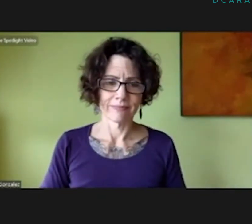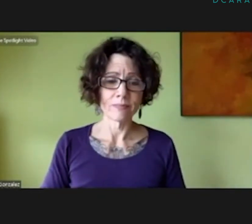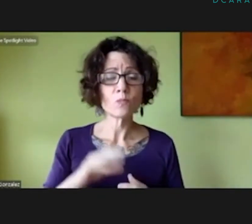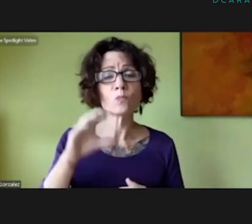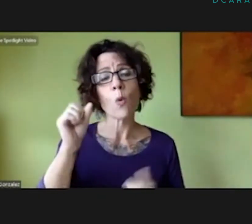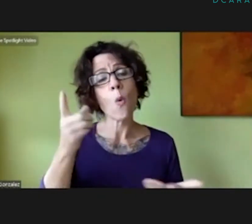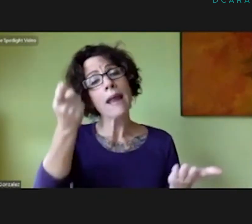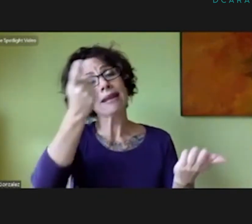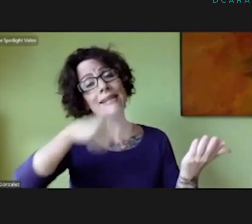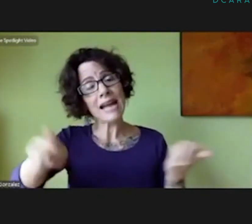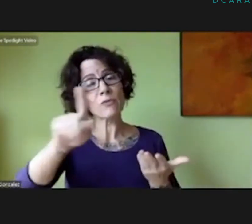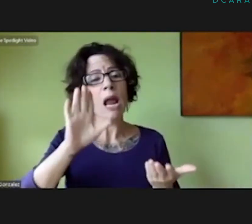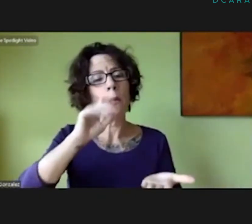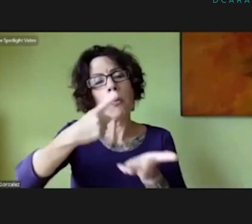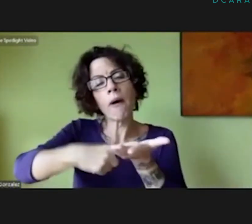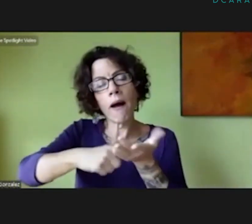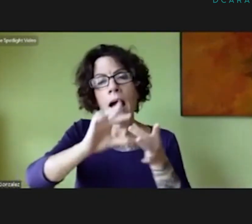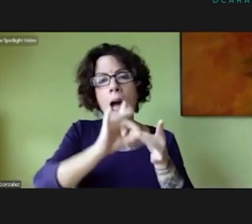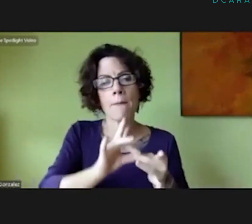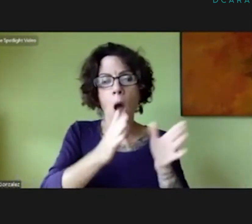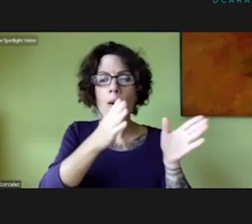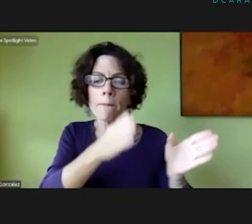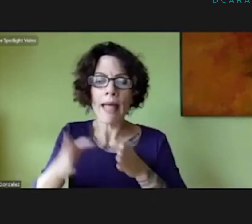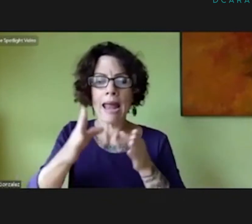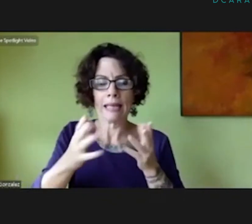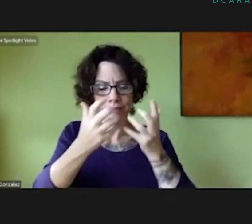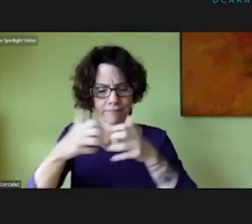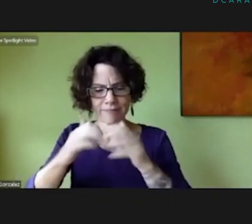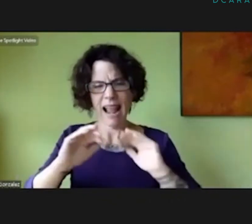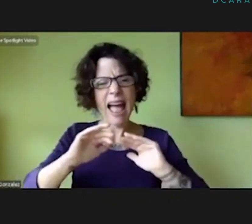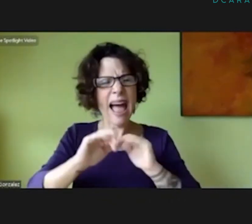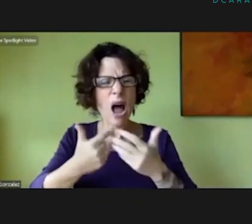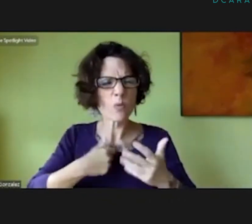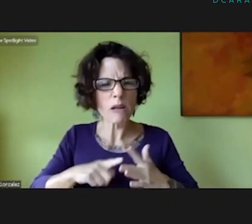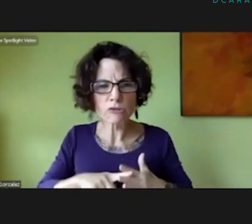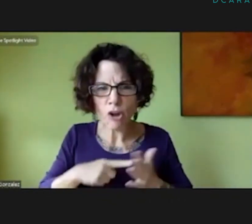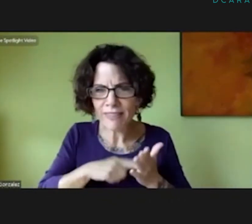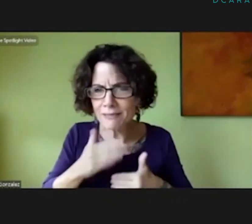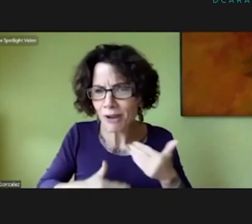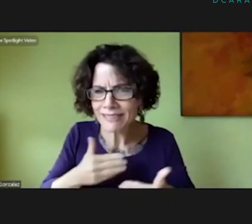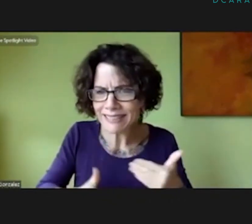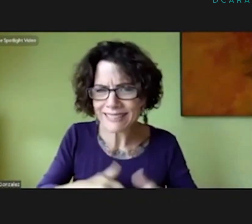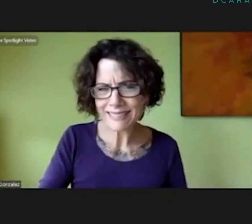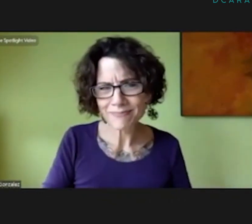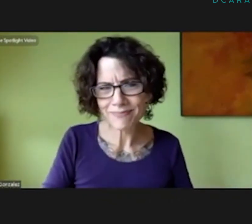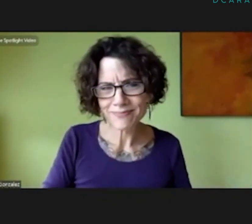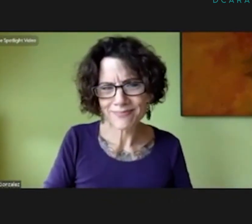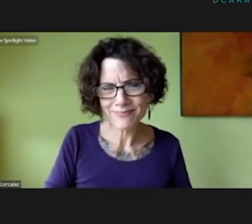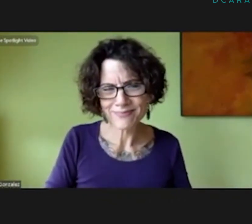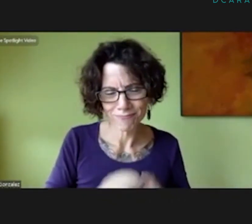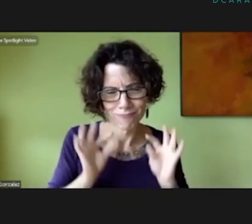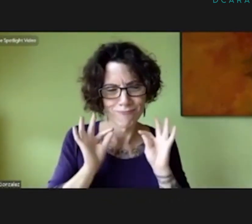you, no matter what age you are, whether you're young or you're old, document, please. Next week,